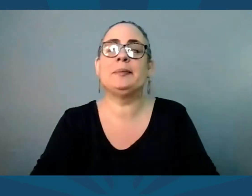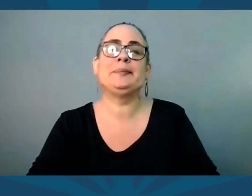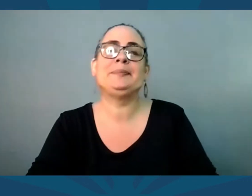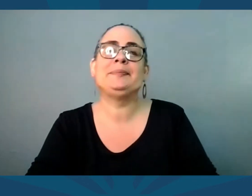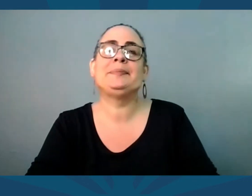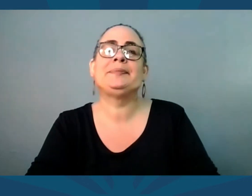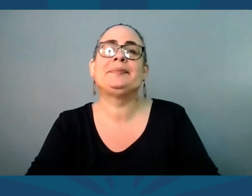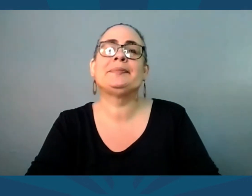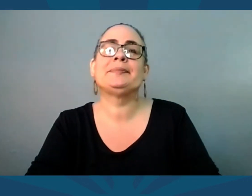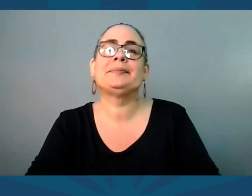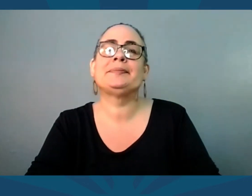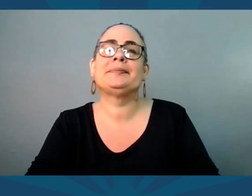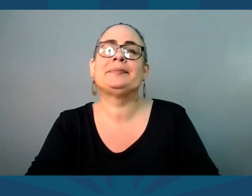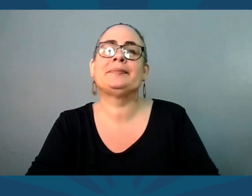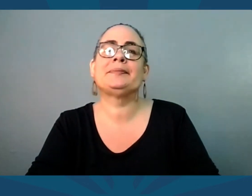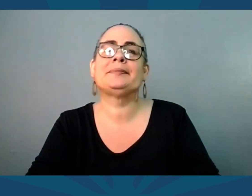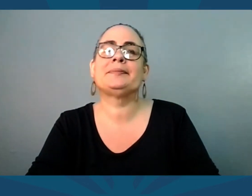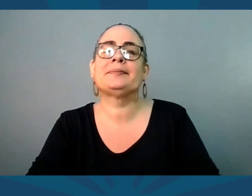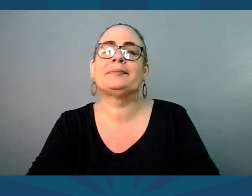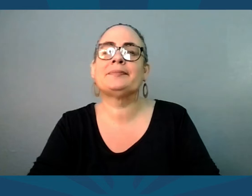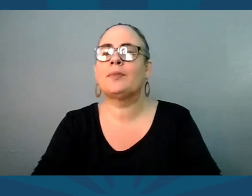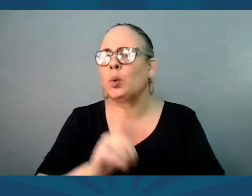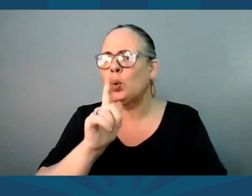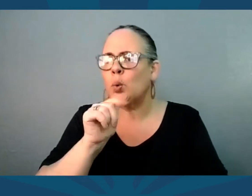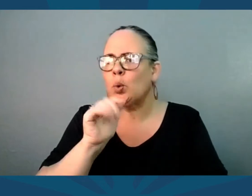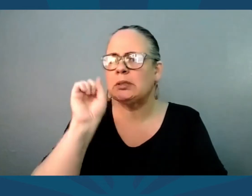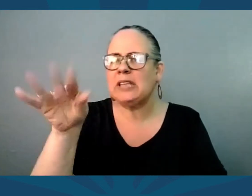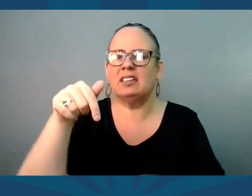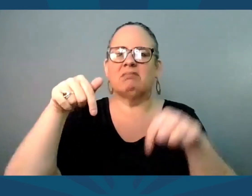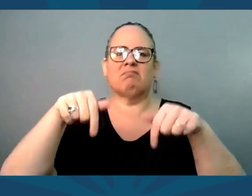county elections contact information.